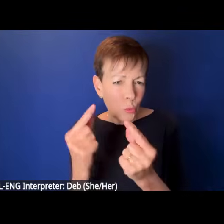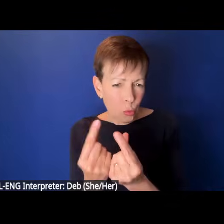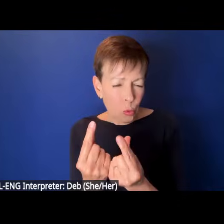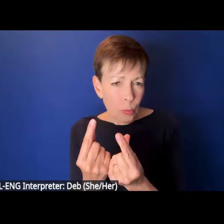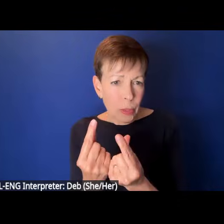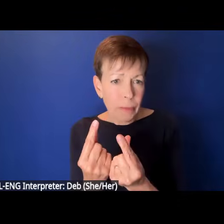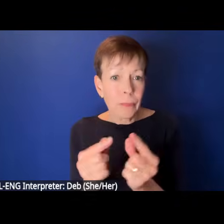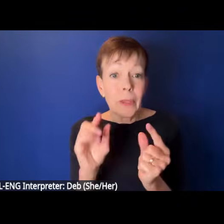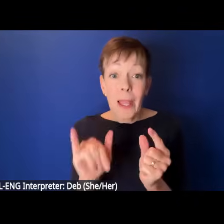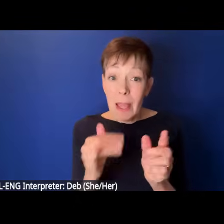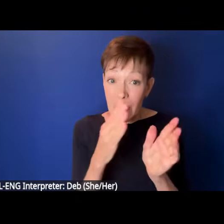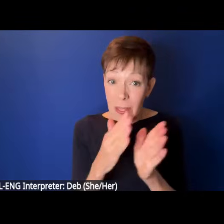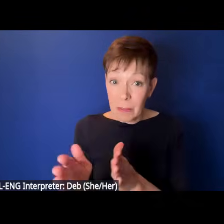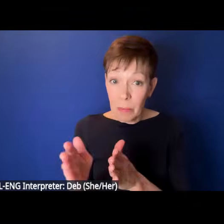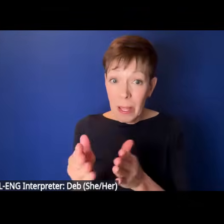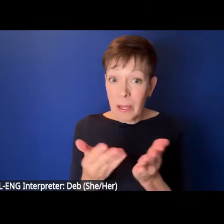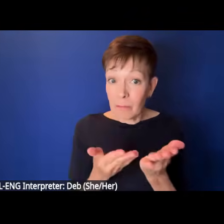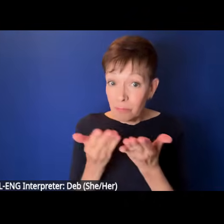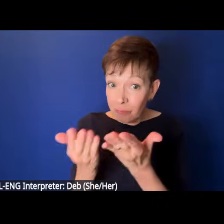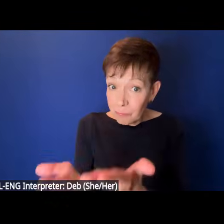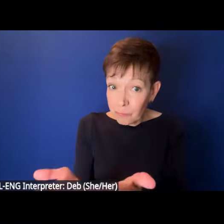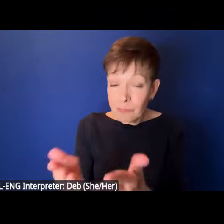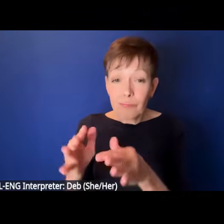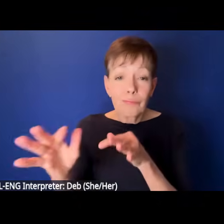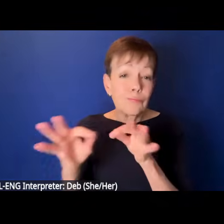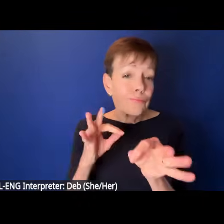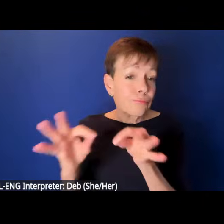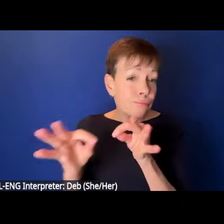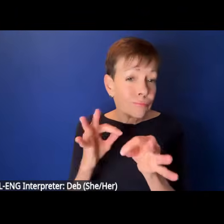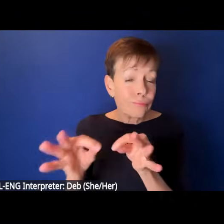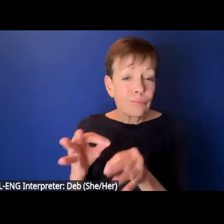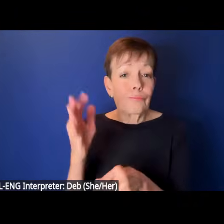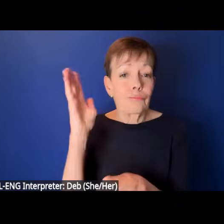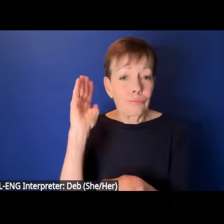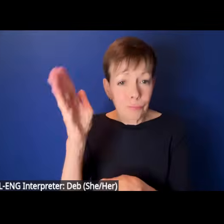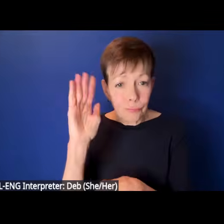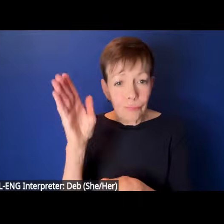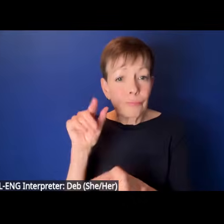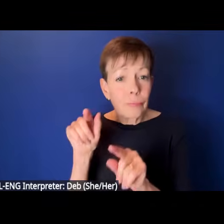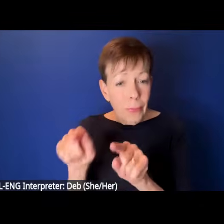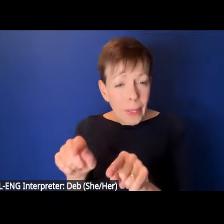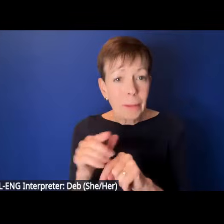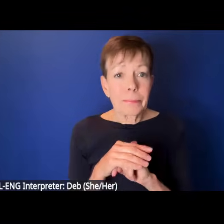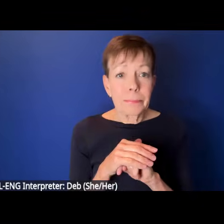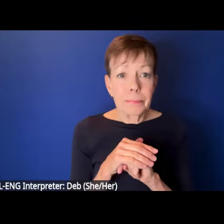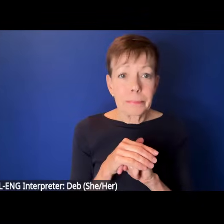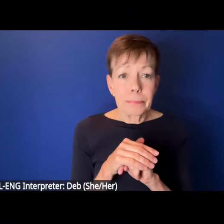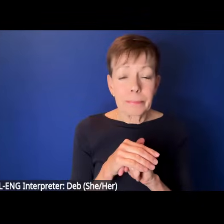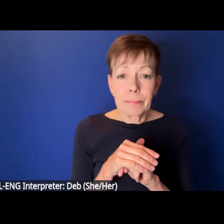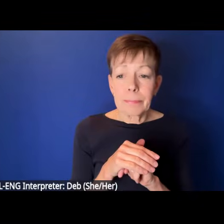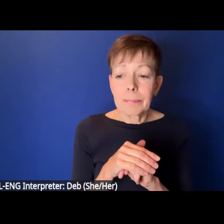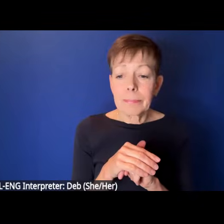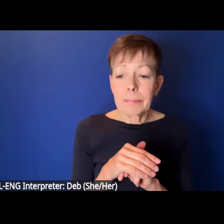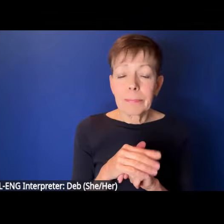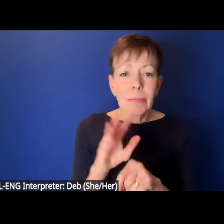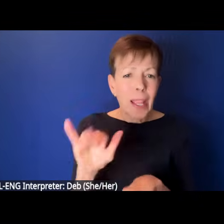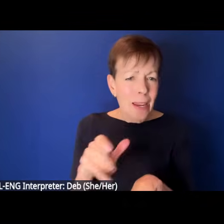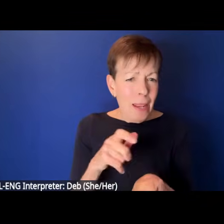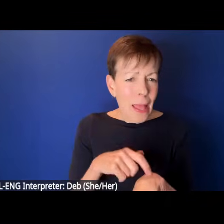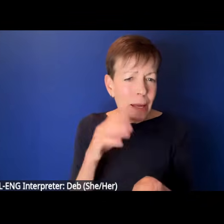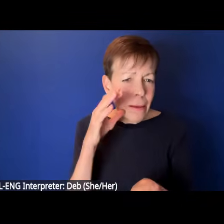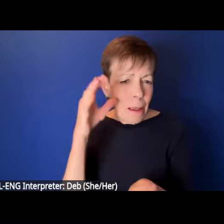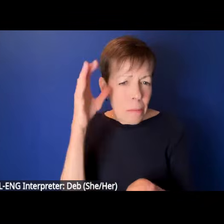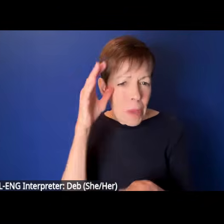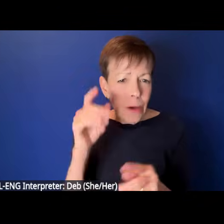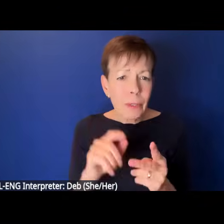and Brian presented to the working group and shared this along with that and presented it. So there were parents and community members and different